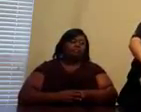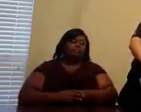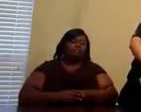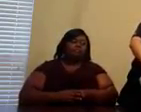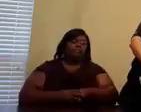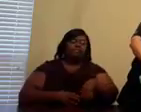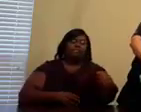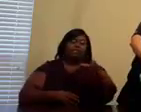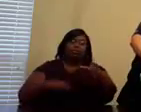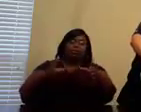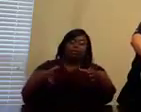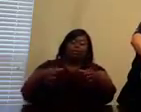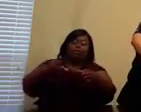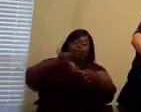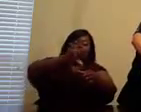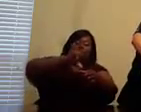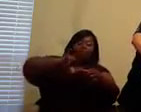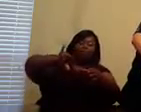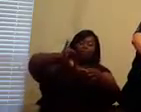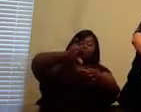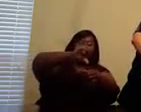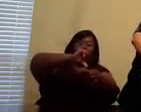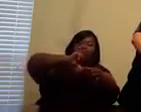Exhibit B into it,